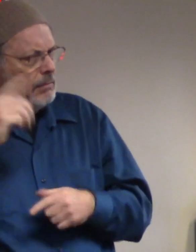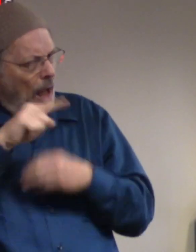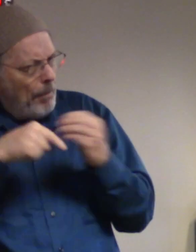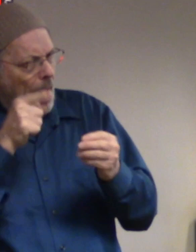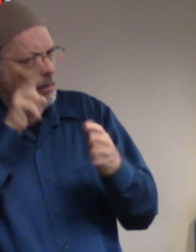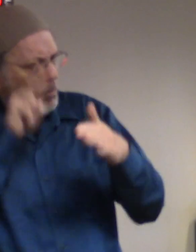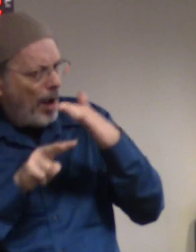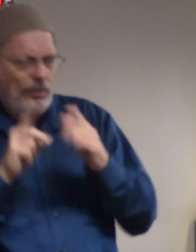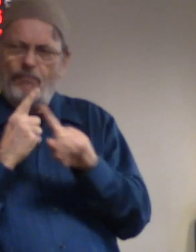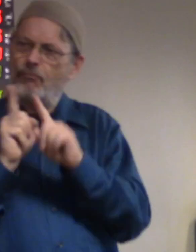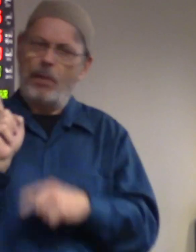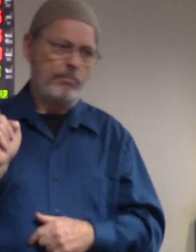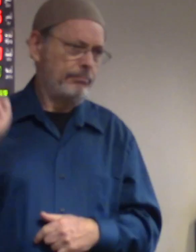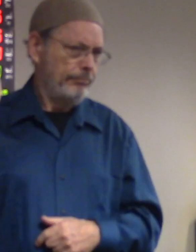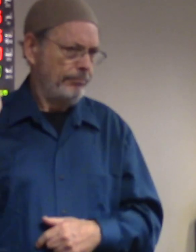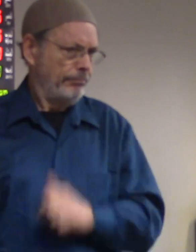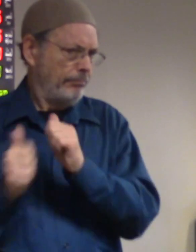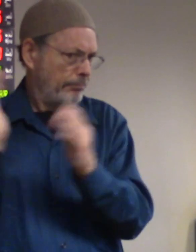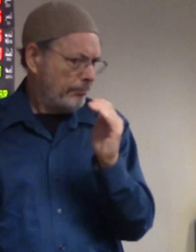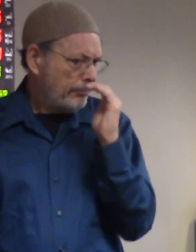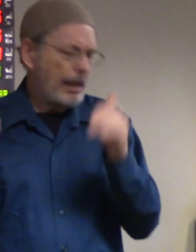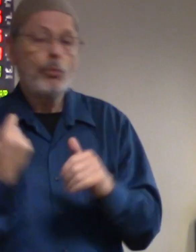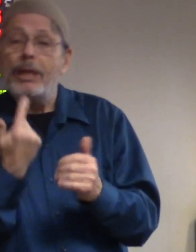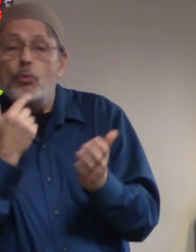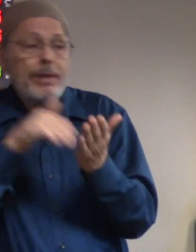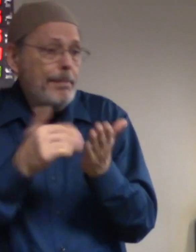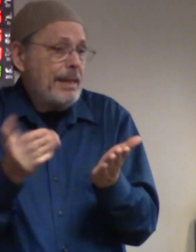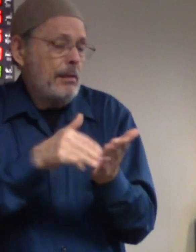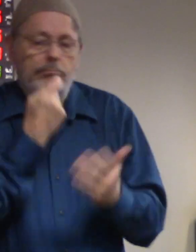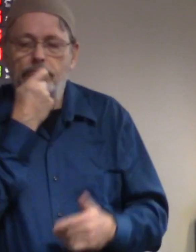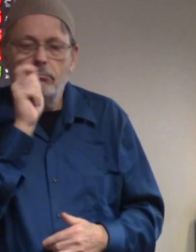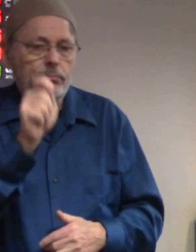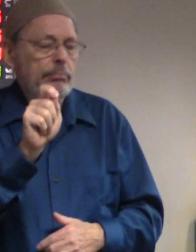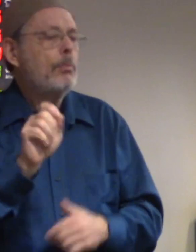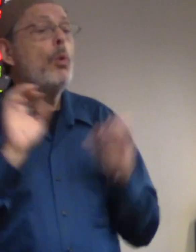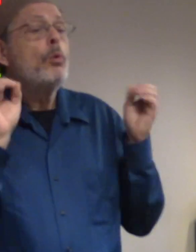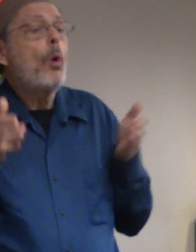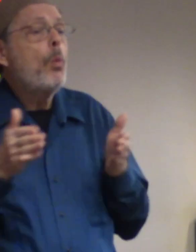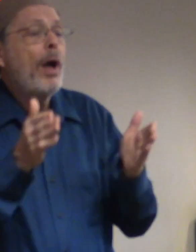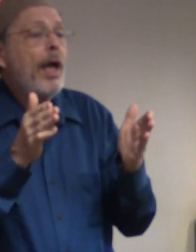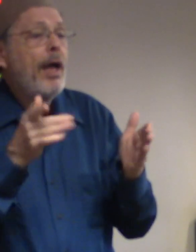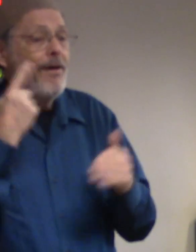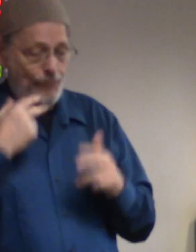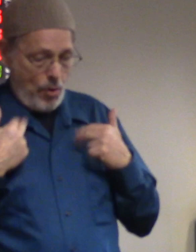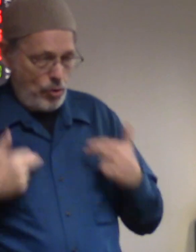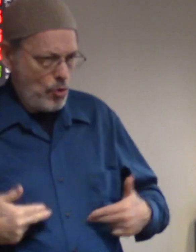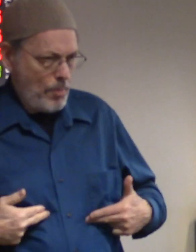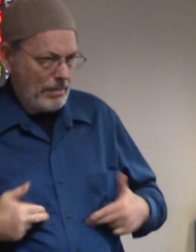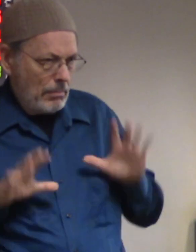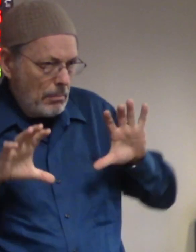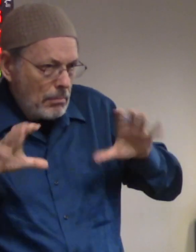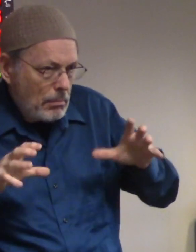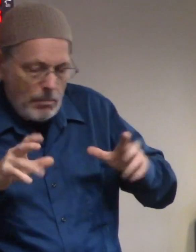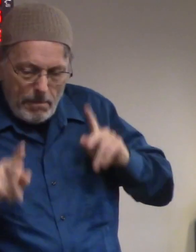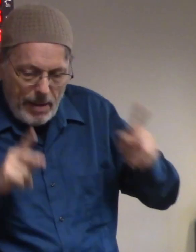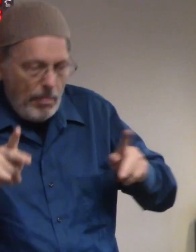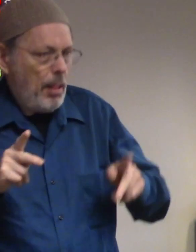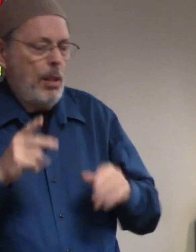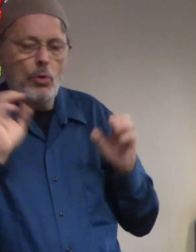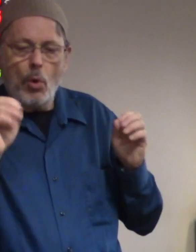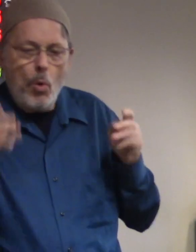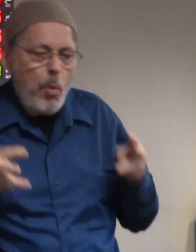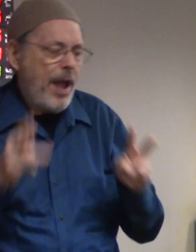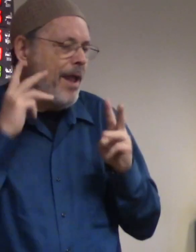alayhi wa sallam is done by Allah subhanahu wa ta'ala, and we just repeat those things. There is no way for the human being, there is no way for the